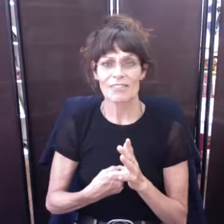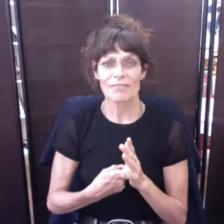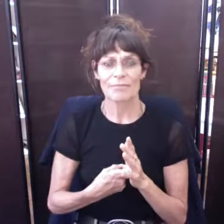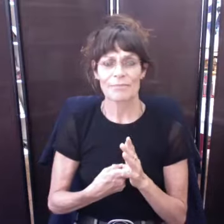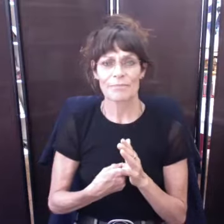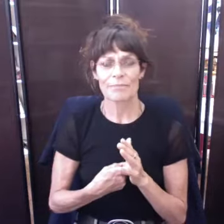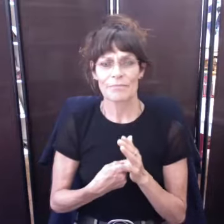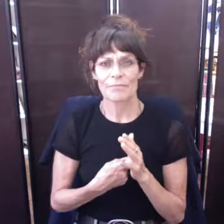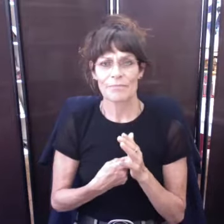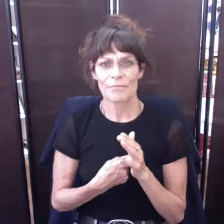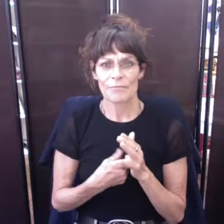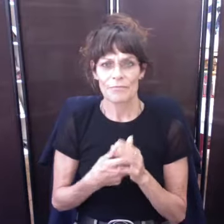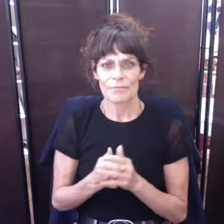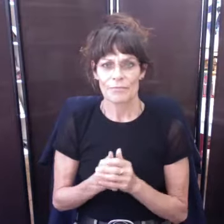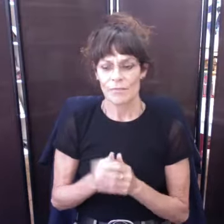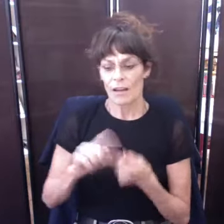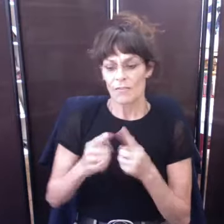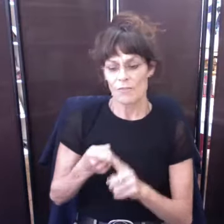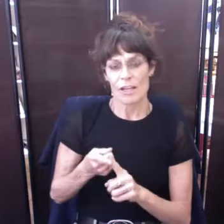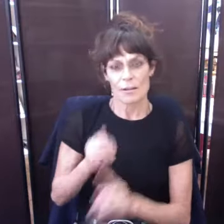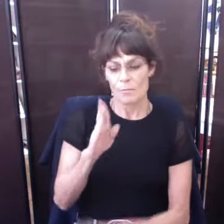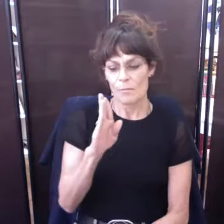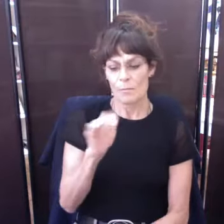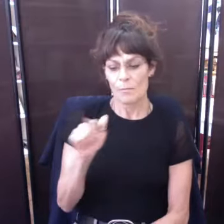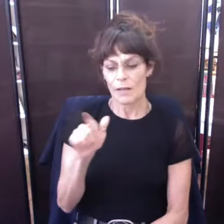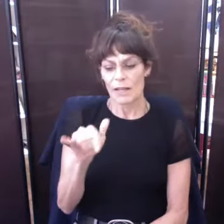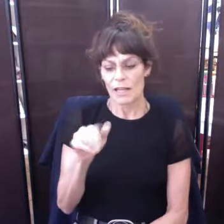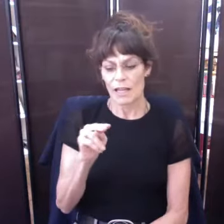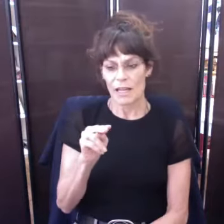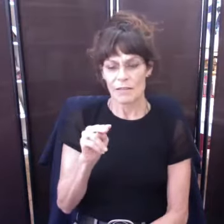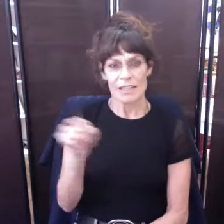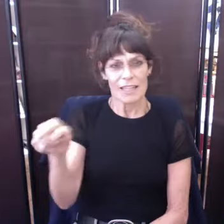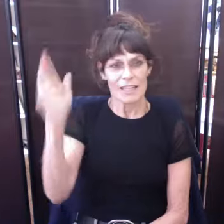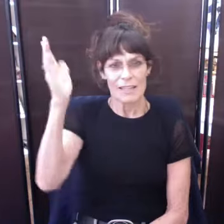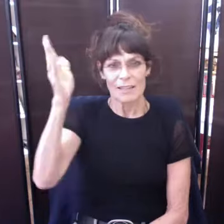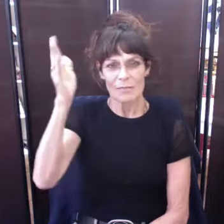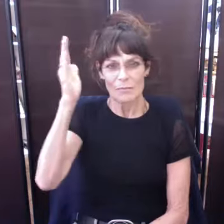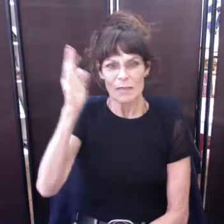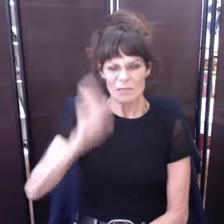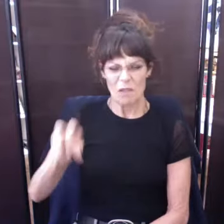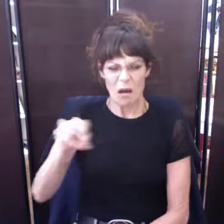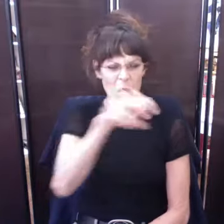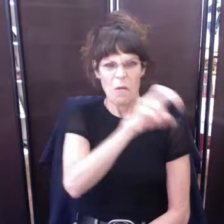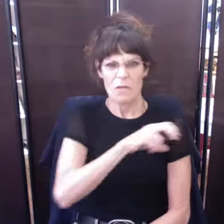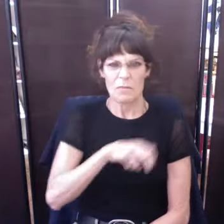You know, a friend of mine, Billy N, he speaks all over the place, and was one of our Class B trustees, which is a